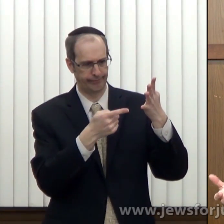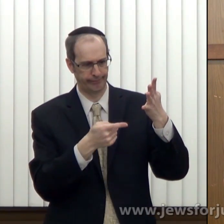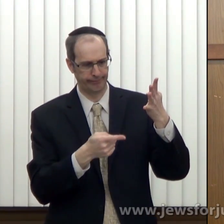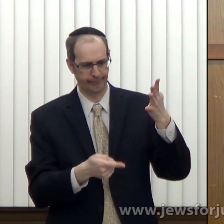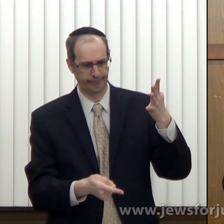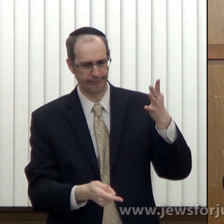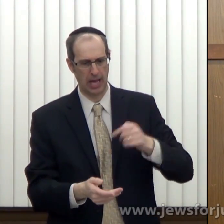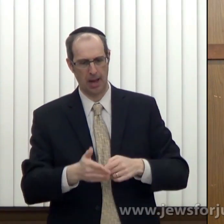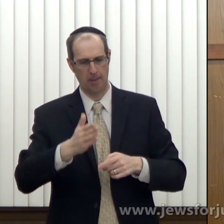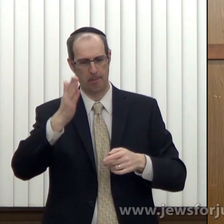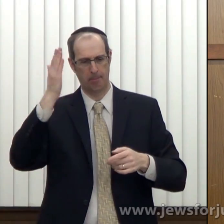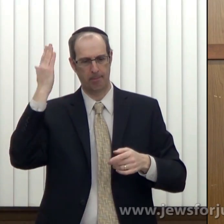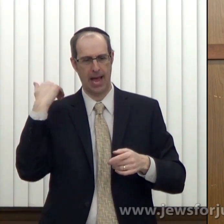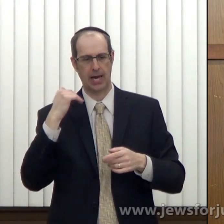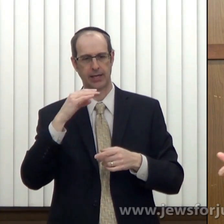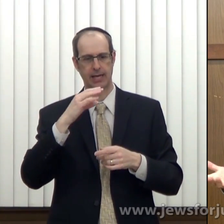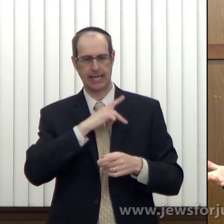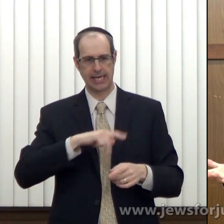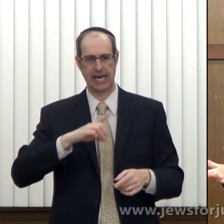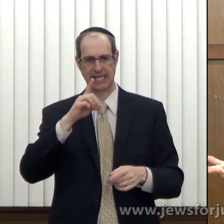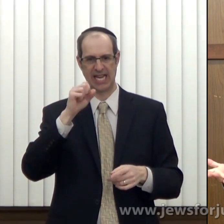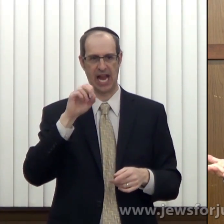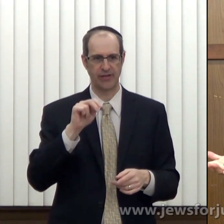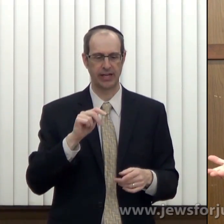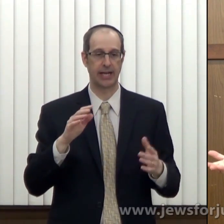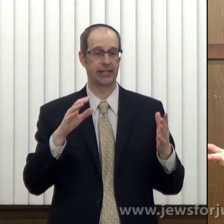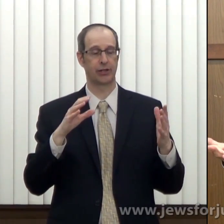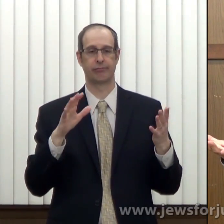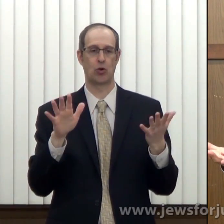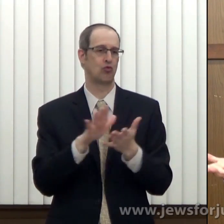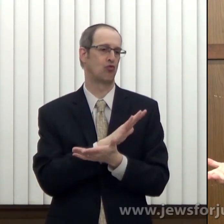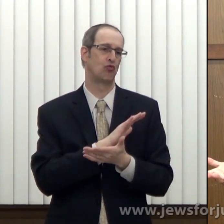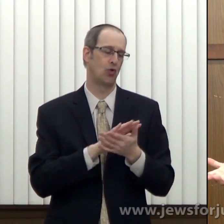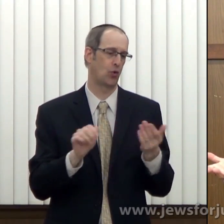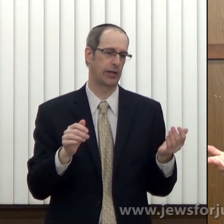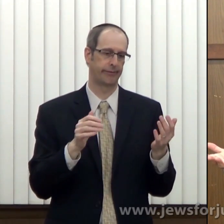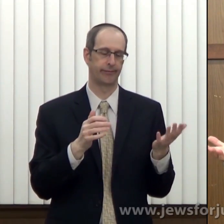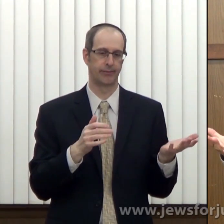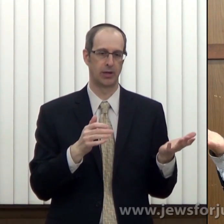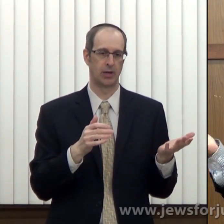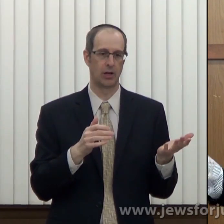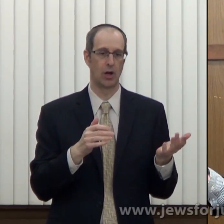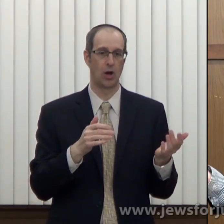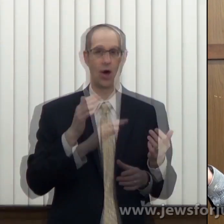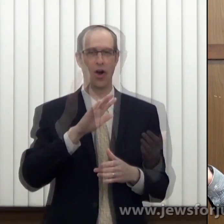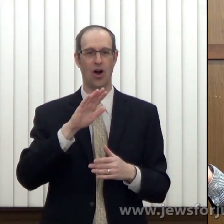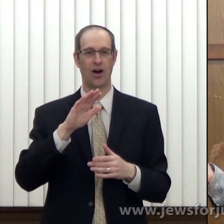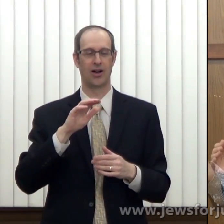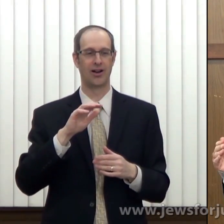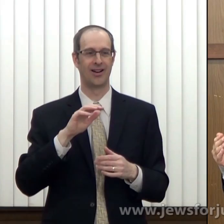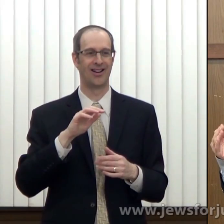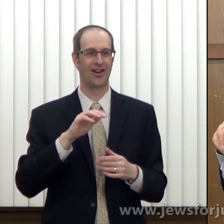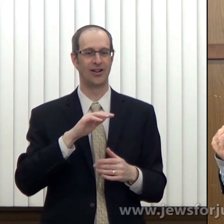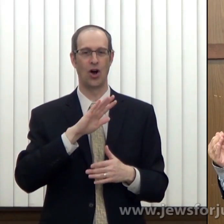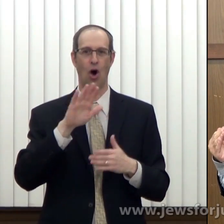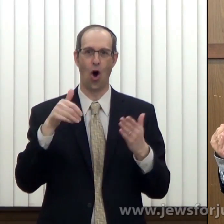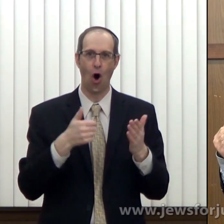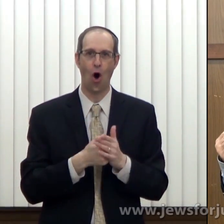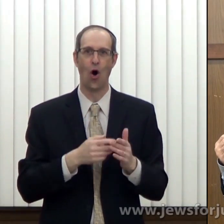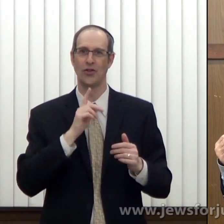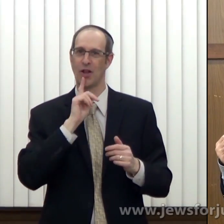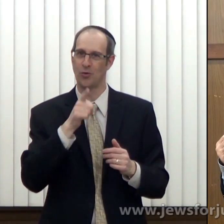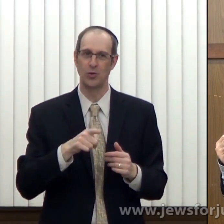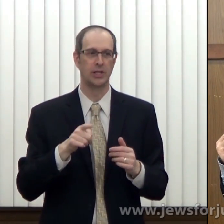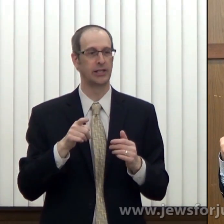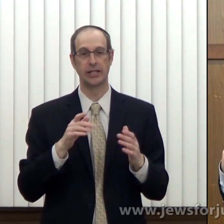David is sabotaged because they say that his mother's husband was not his father. All they really